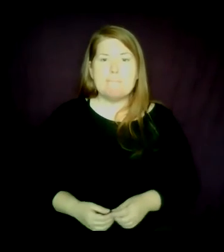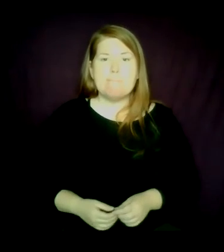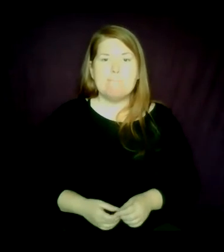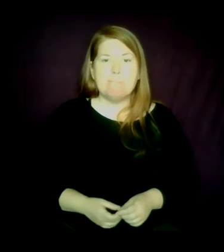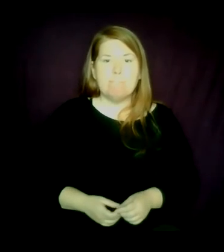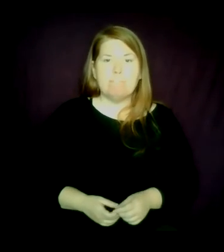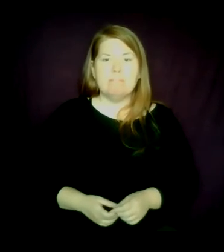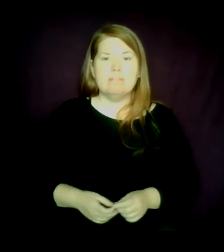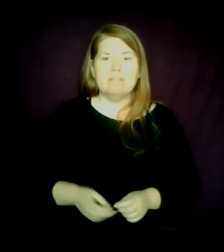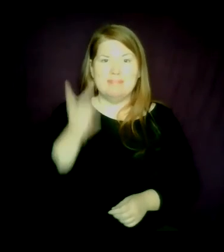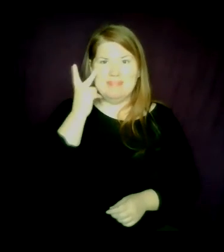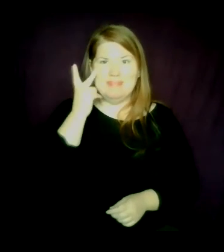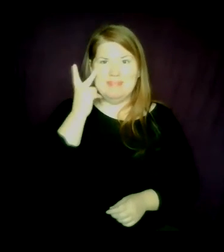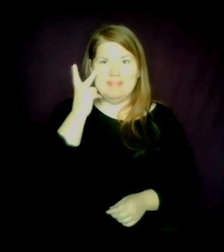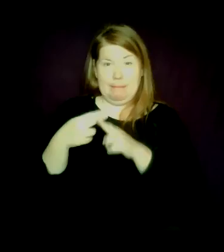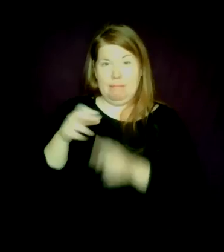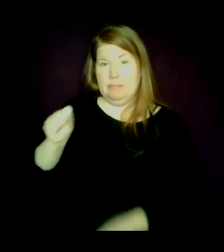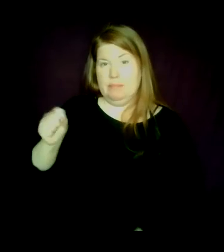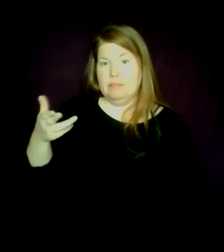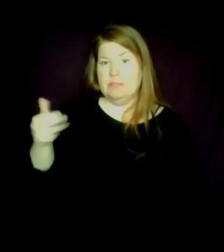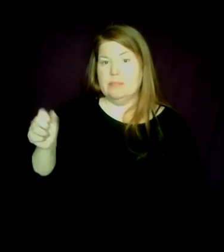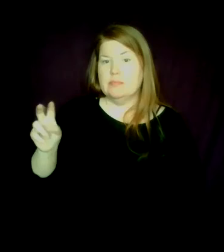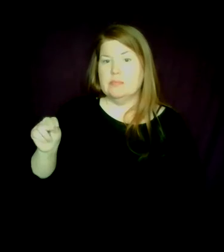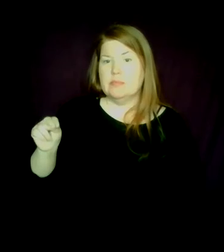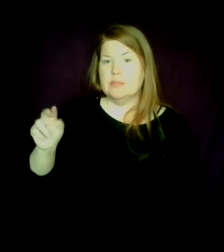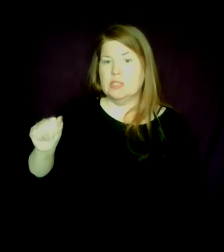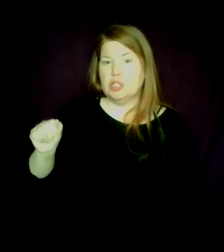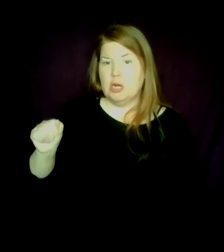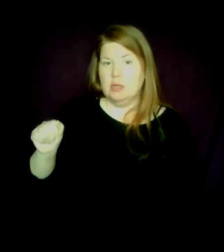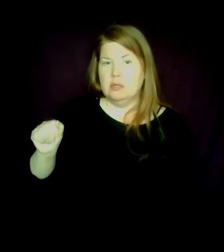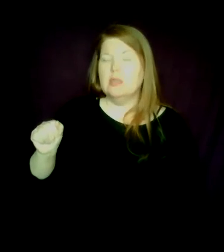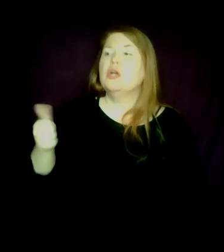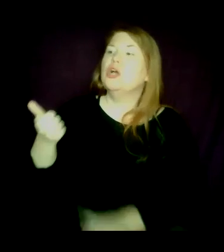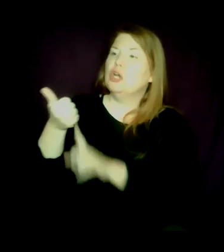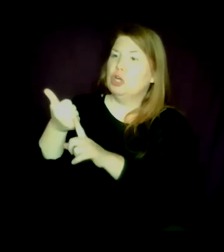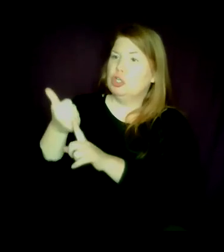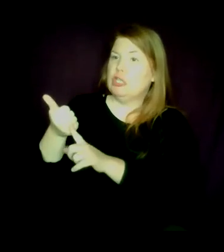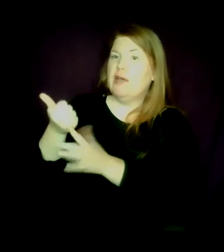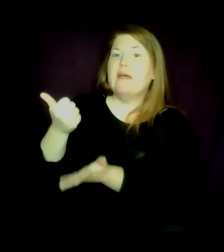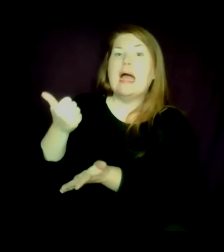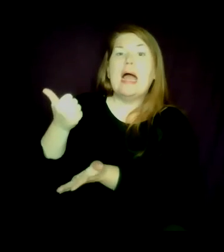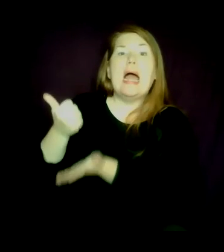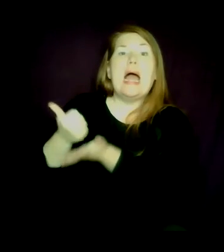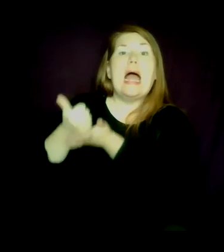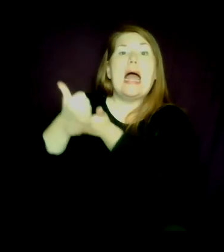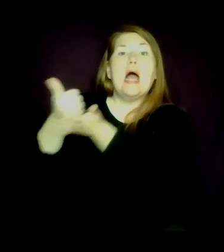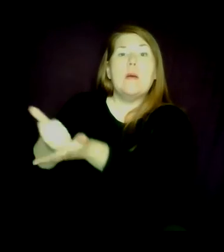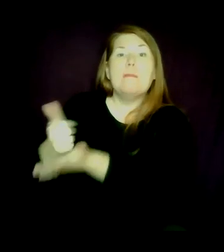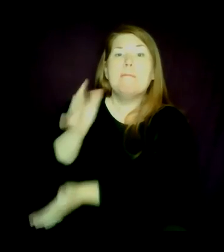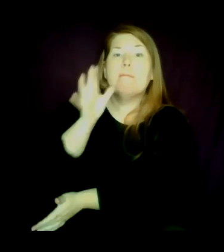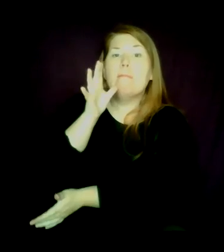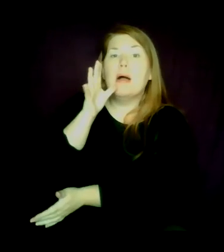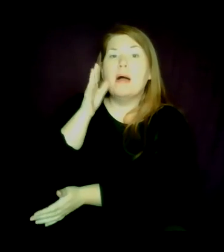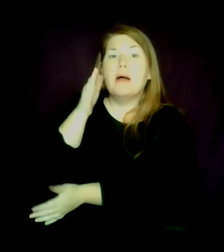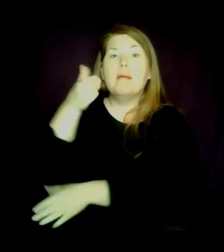Here's the name Shauna. Shauna helps her mom at her job. What do we need at the end of the